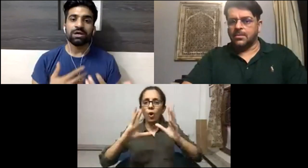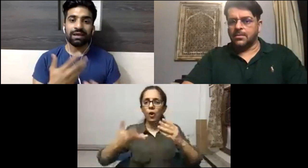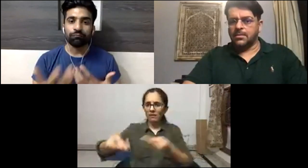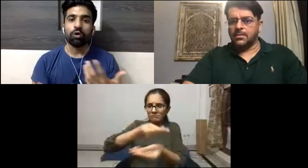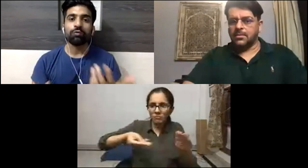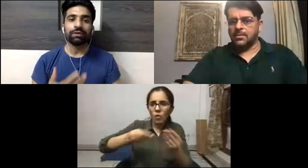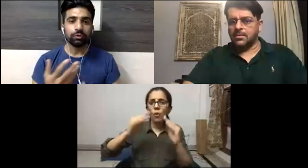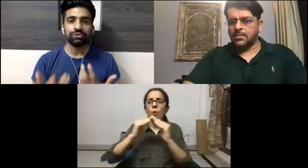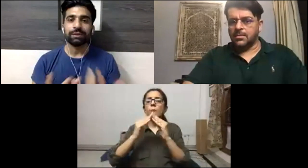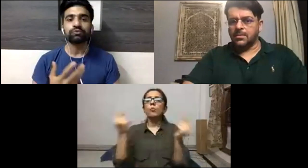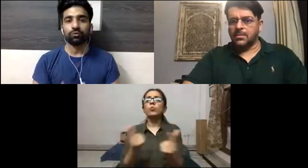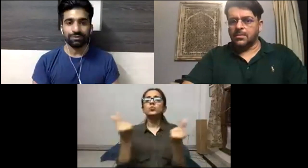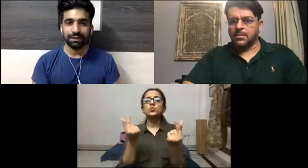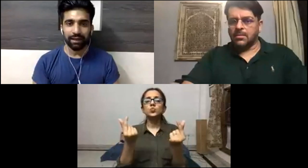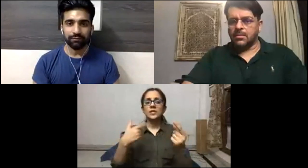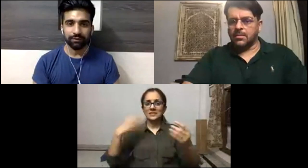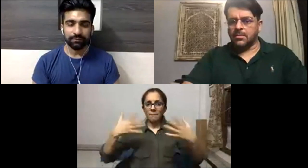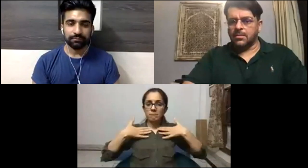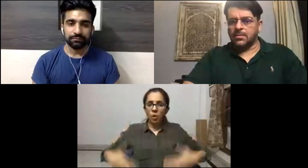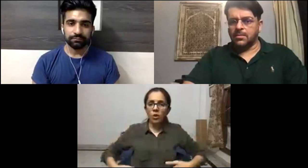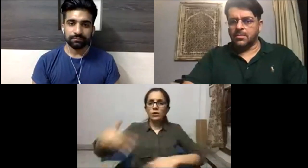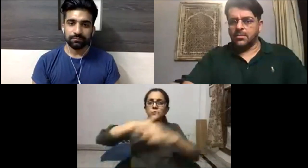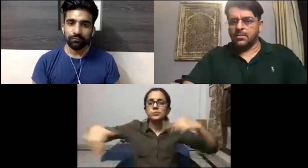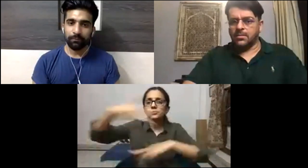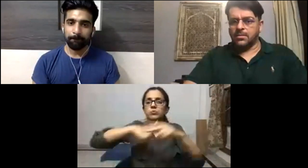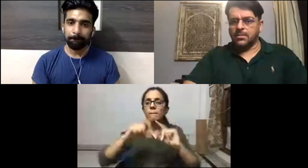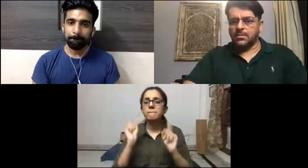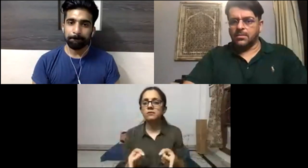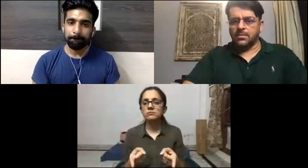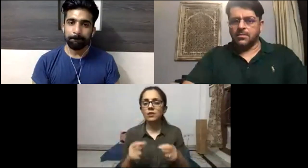which are involving some sort of physical activity.